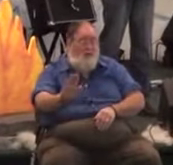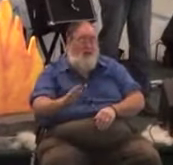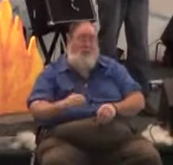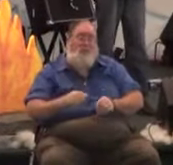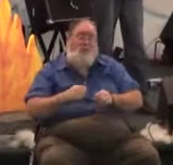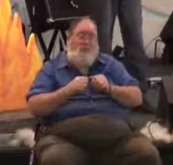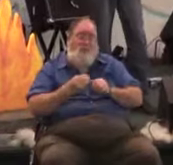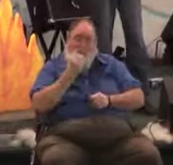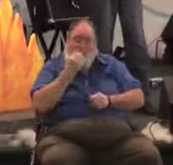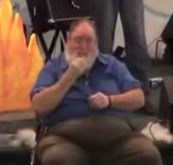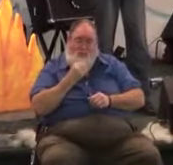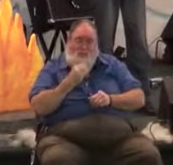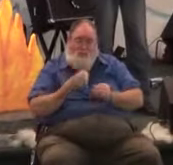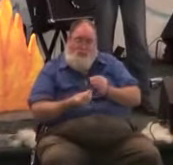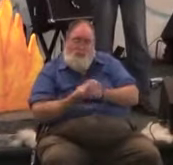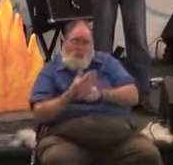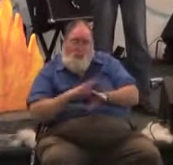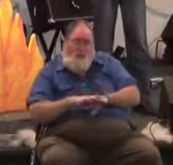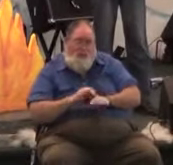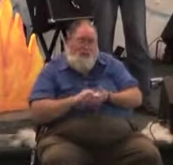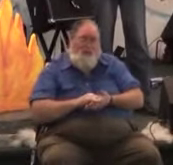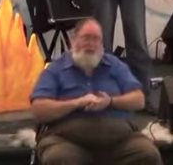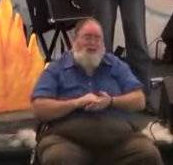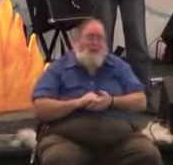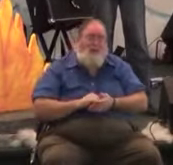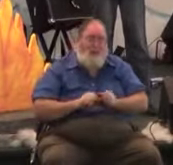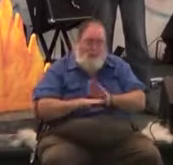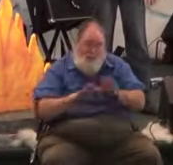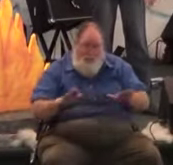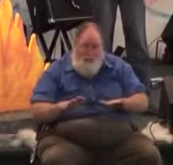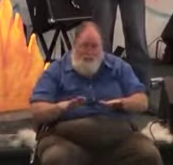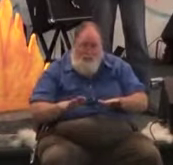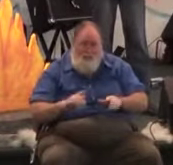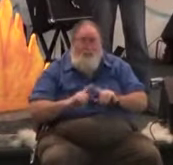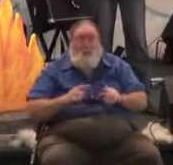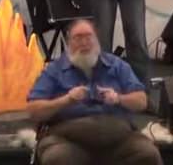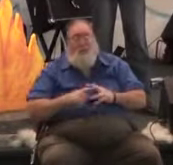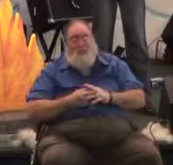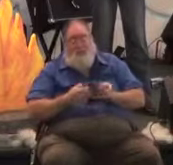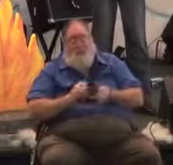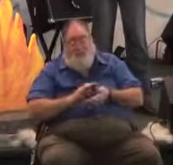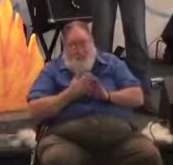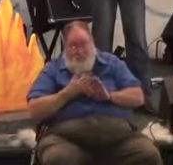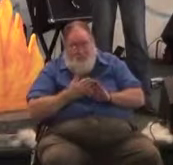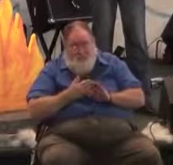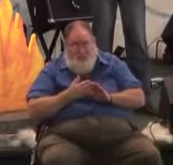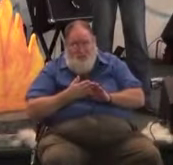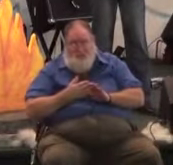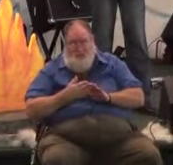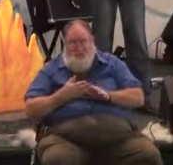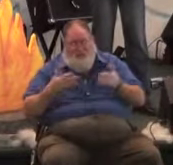good relationship with the king. But they're starting to get scared and fearful of him, afraid they're going to lose their lives if they do something